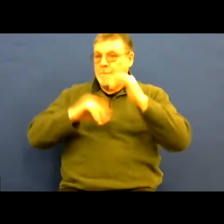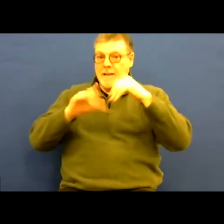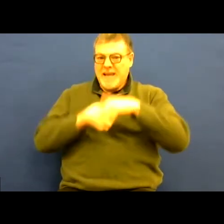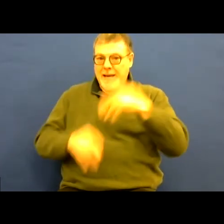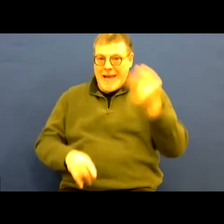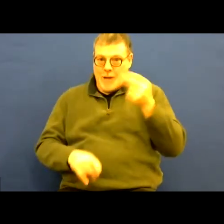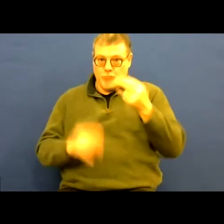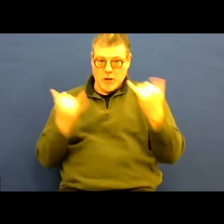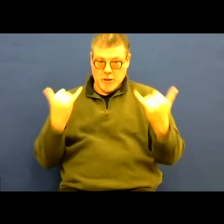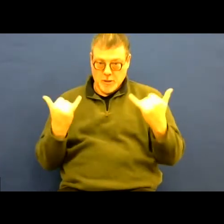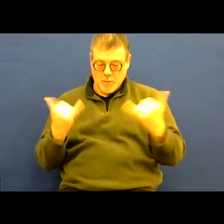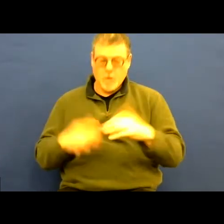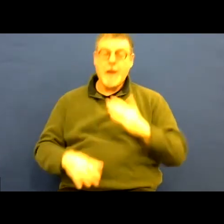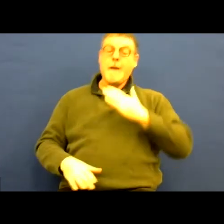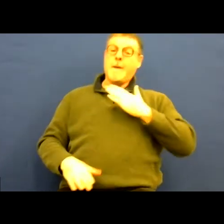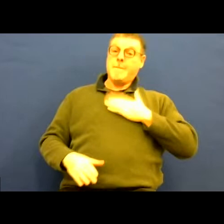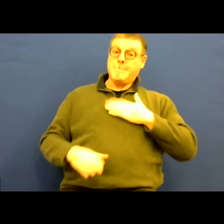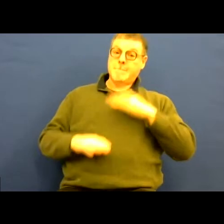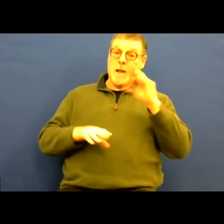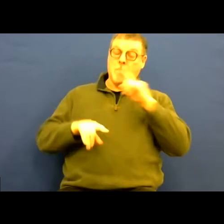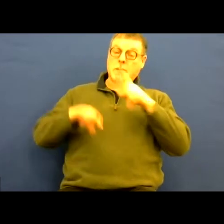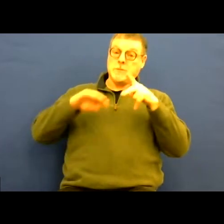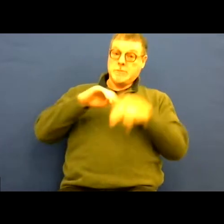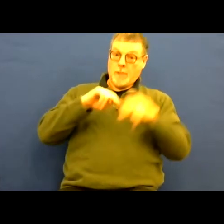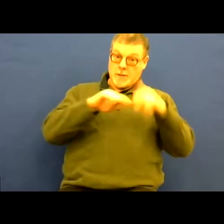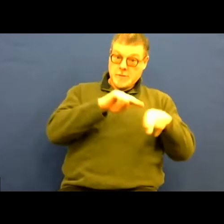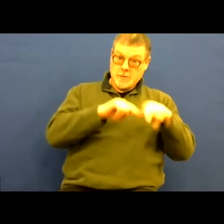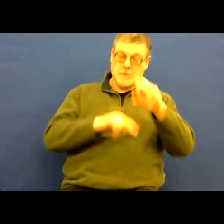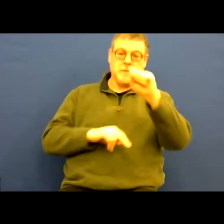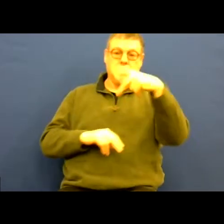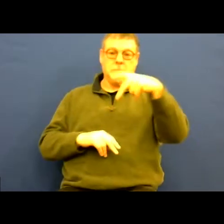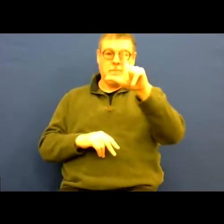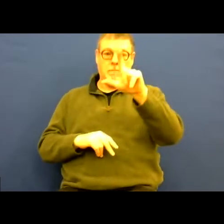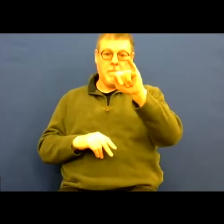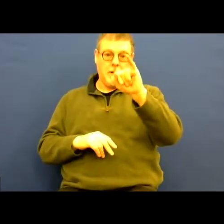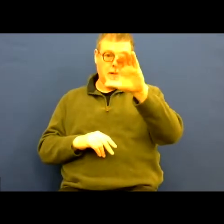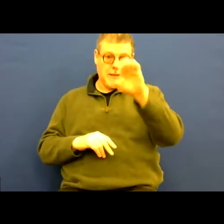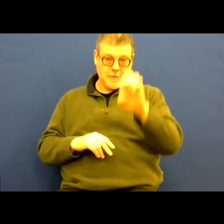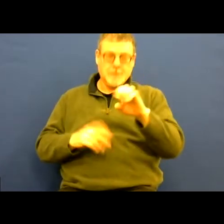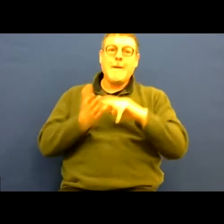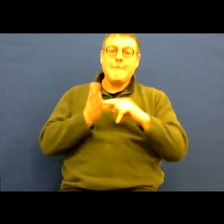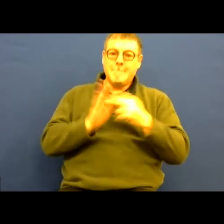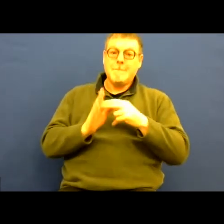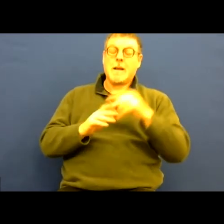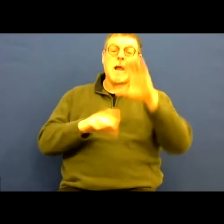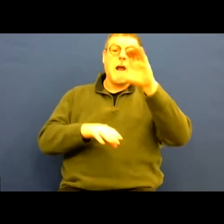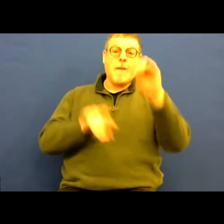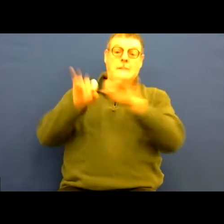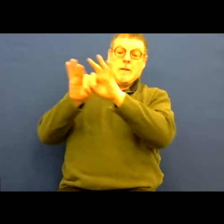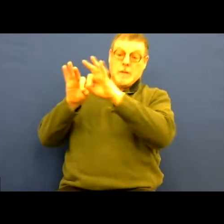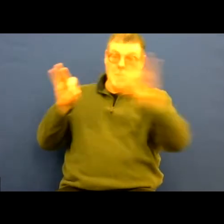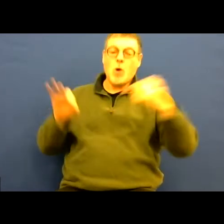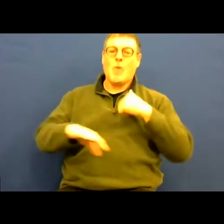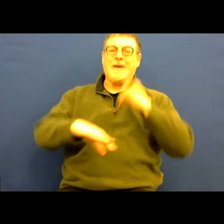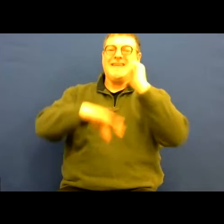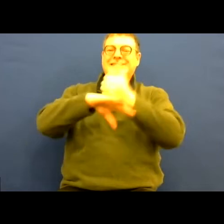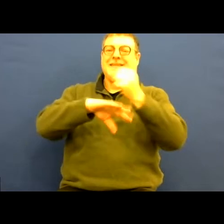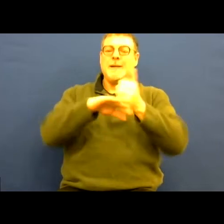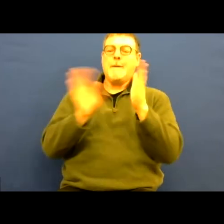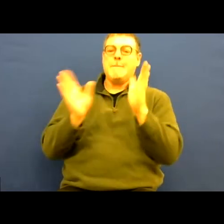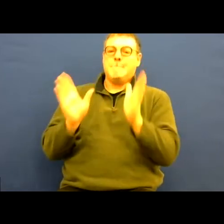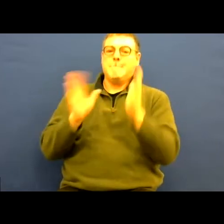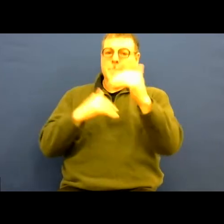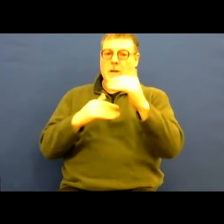area. So my company does splicing, which means basically other companies run all the cables and we put the boxes up that'll feed the